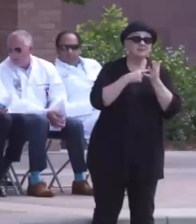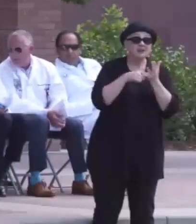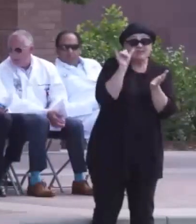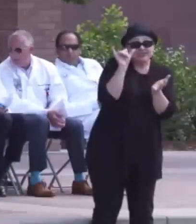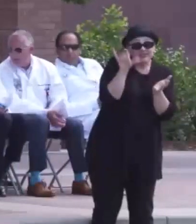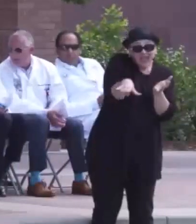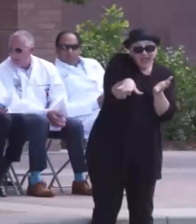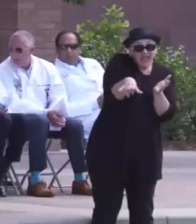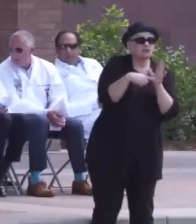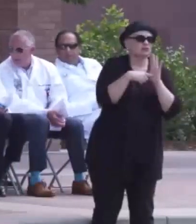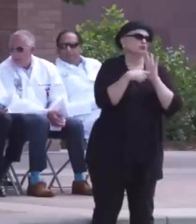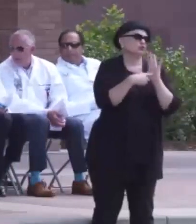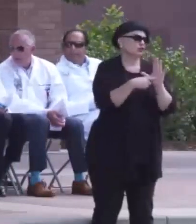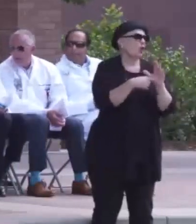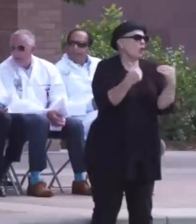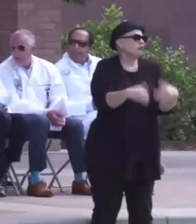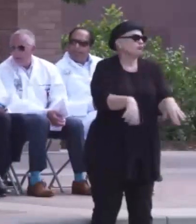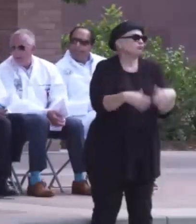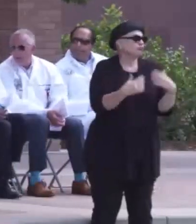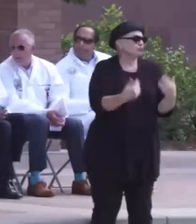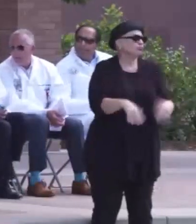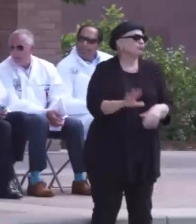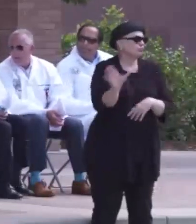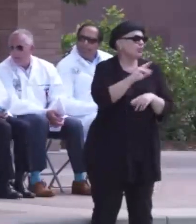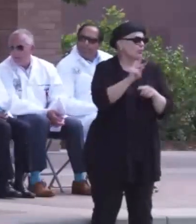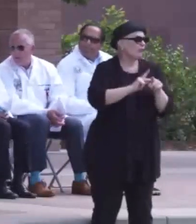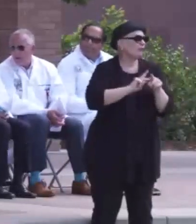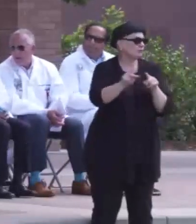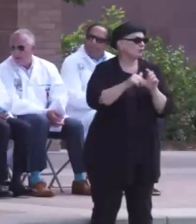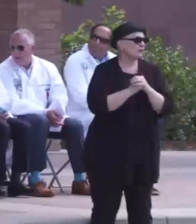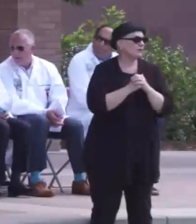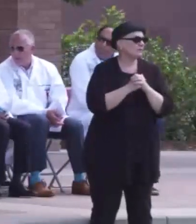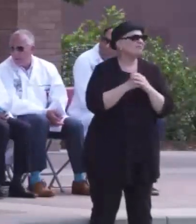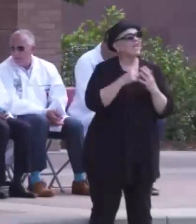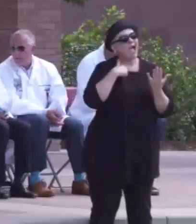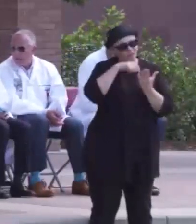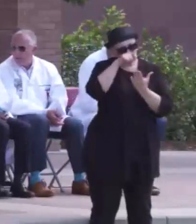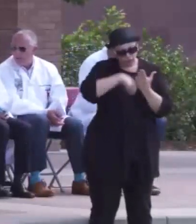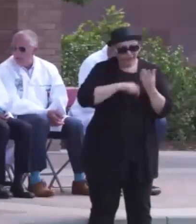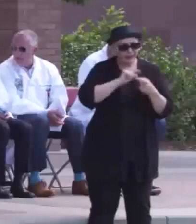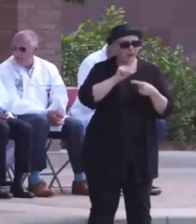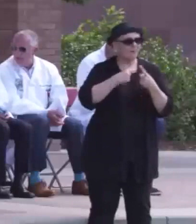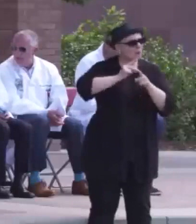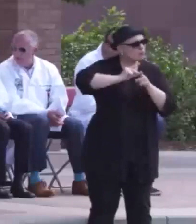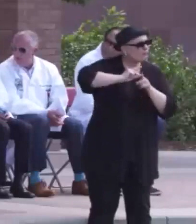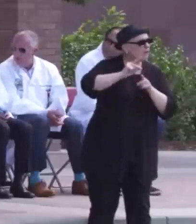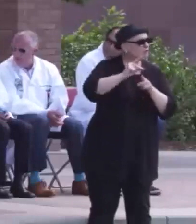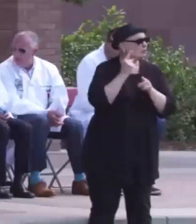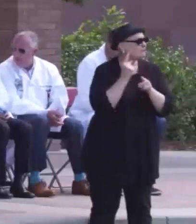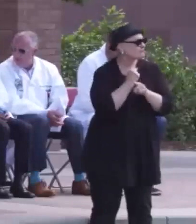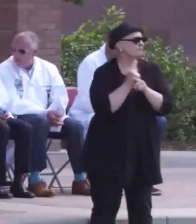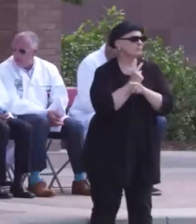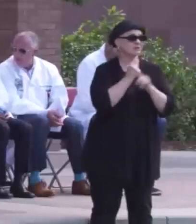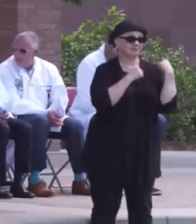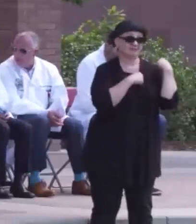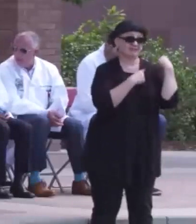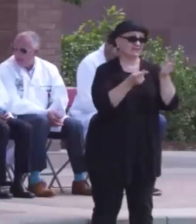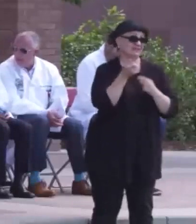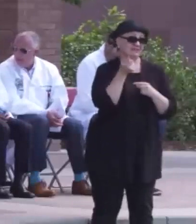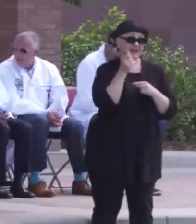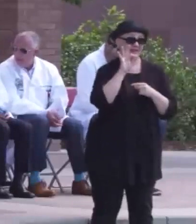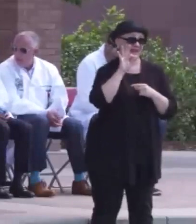I've actually thought about professionalism and written about professionalism since 1997, since that